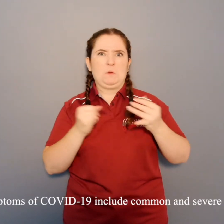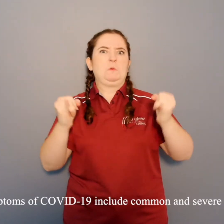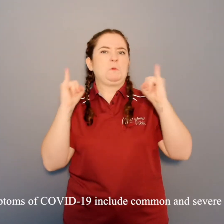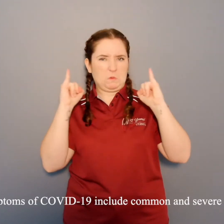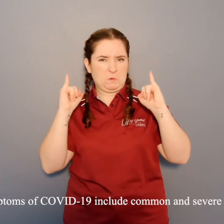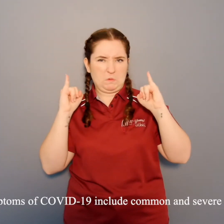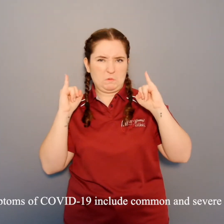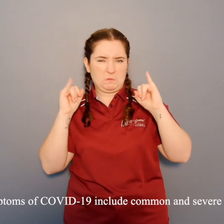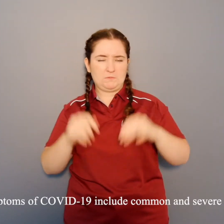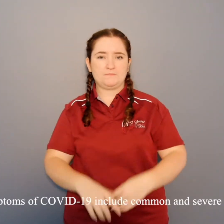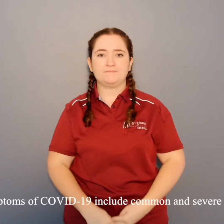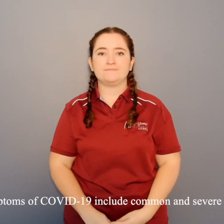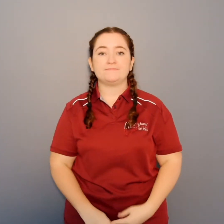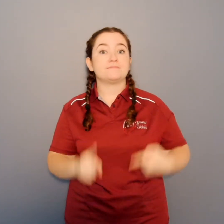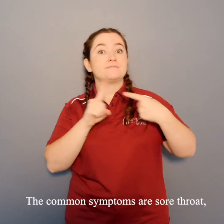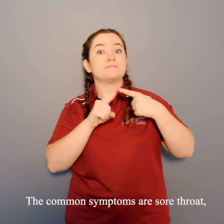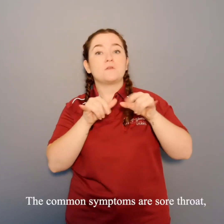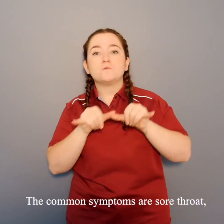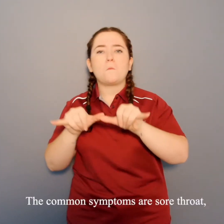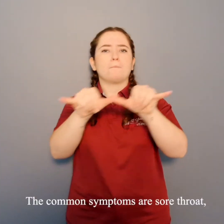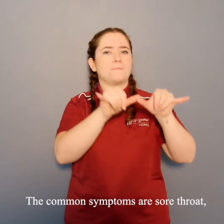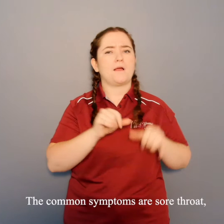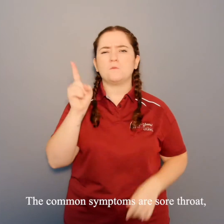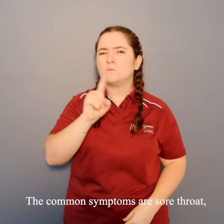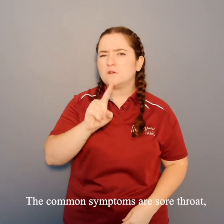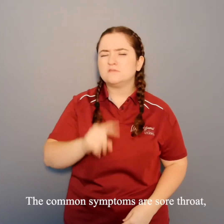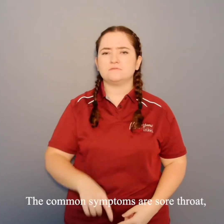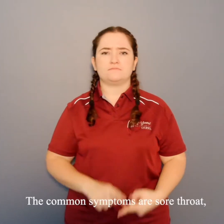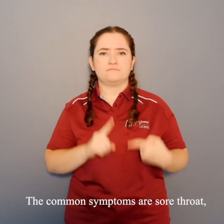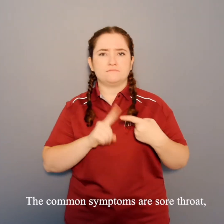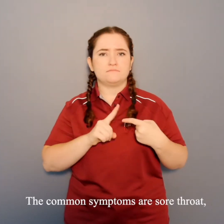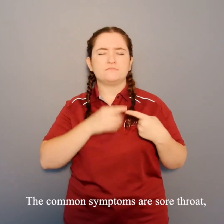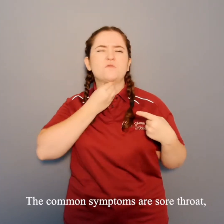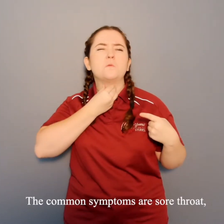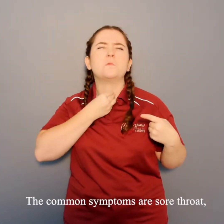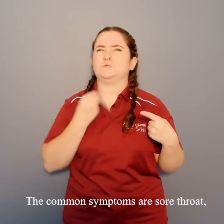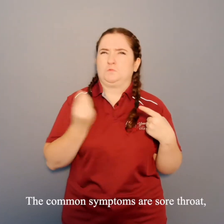but also severe symptoms. What are the common symptoms? Sore throat,